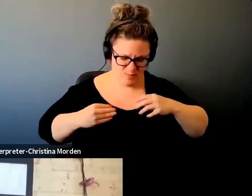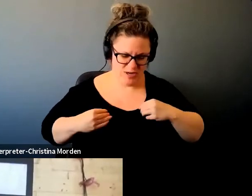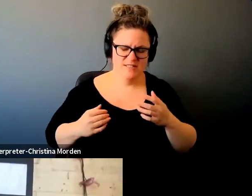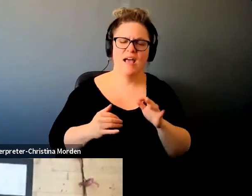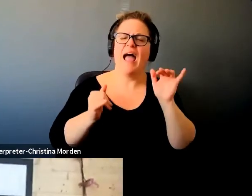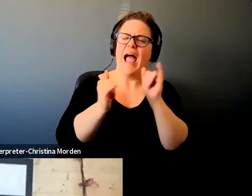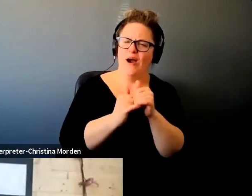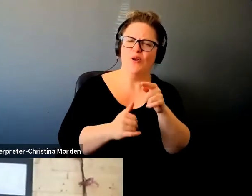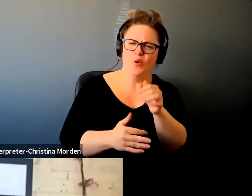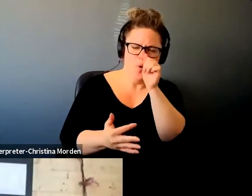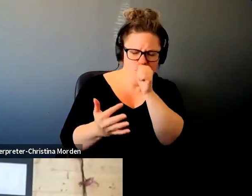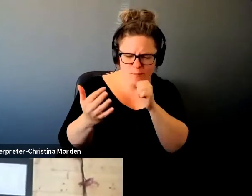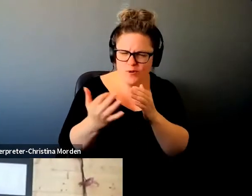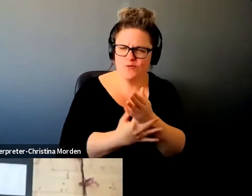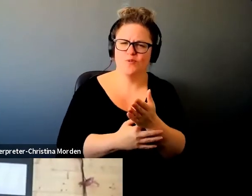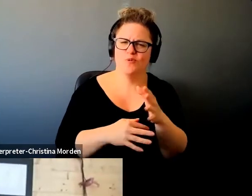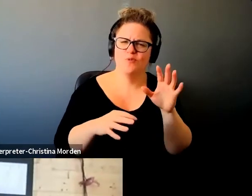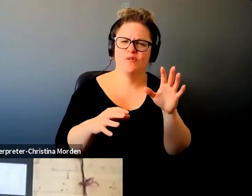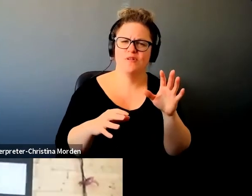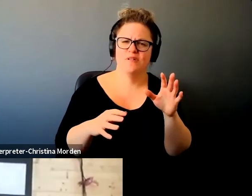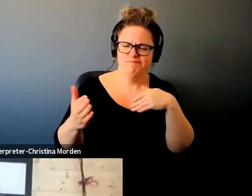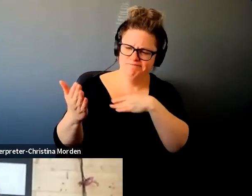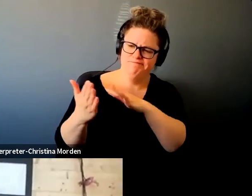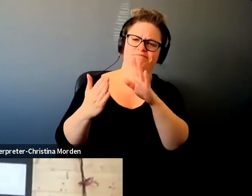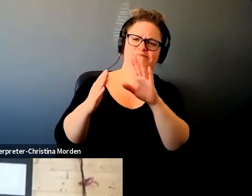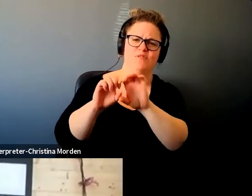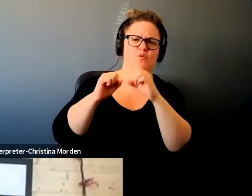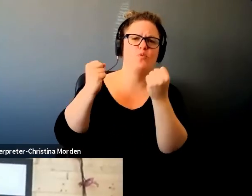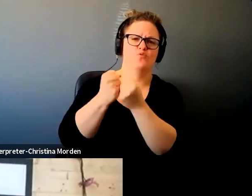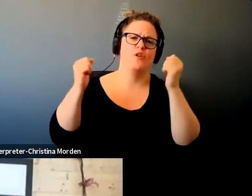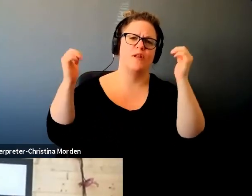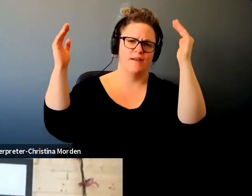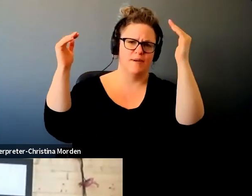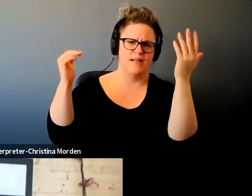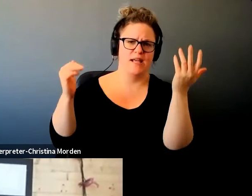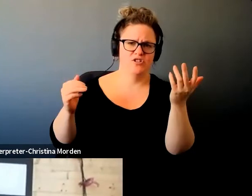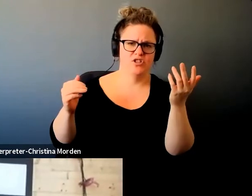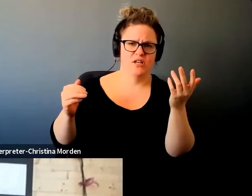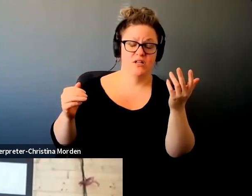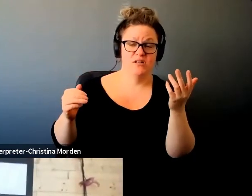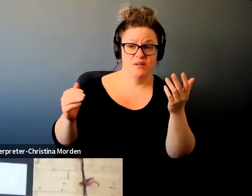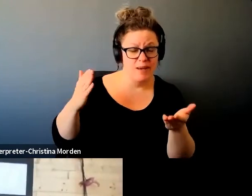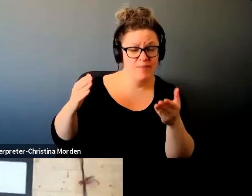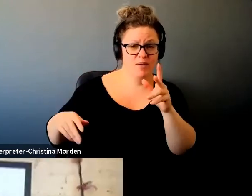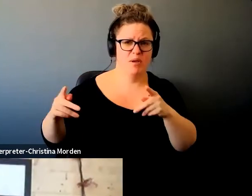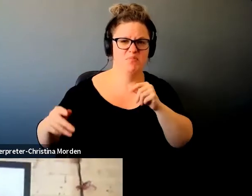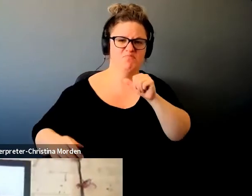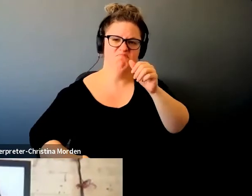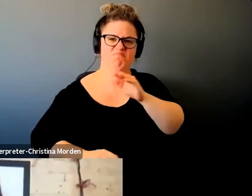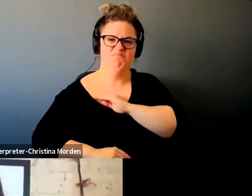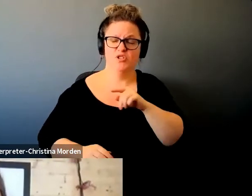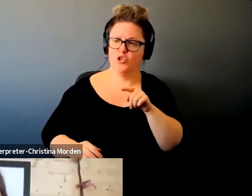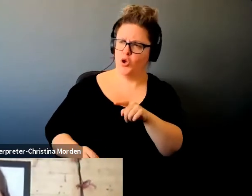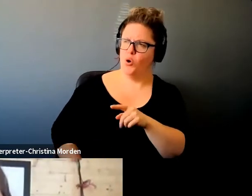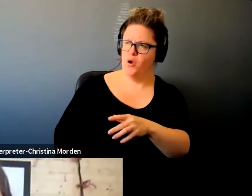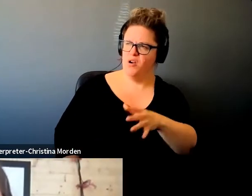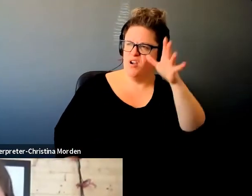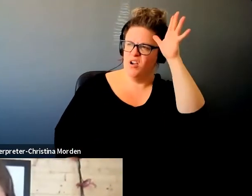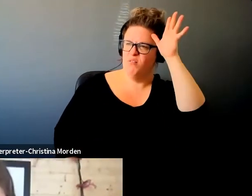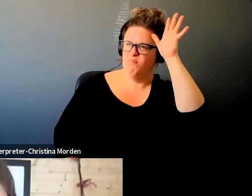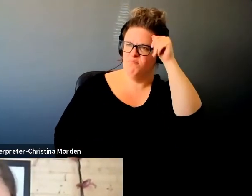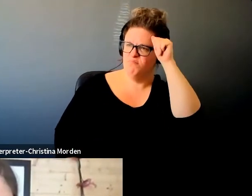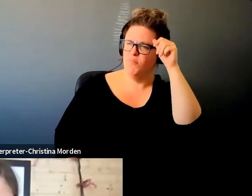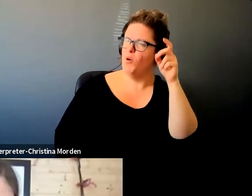push through taking on social expectations, displeasing people? Do you just stand strong in yourself and your